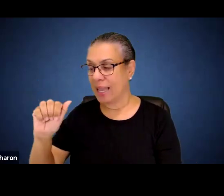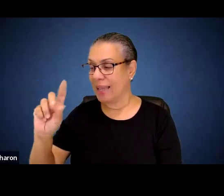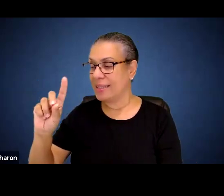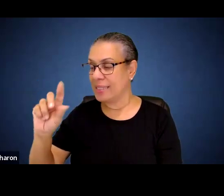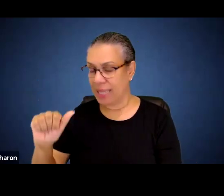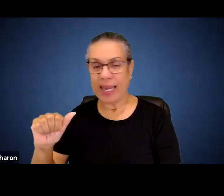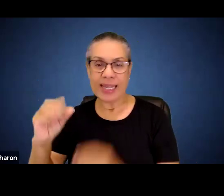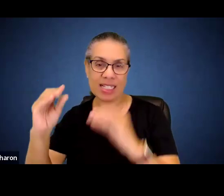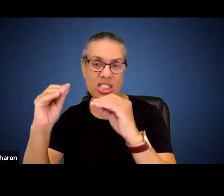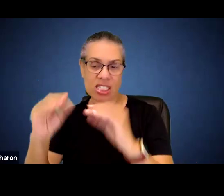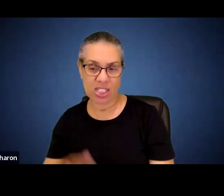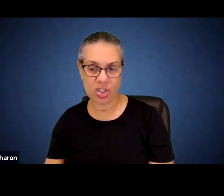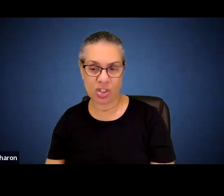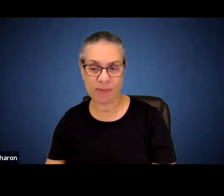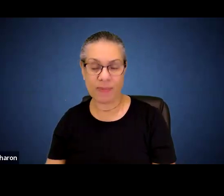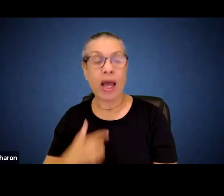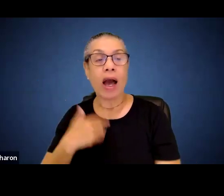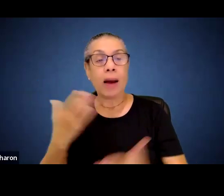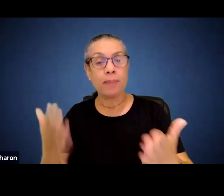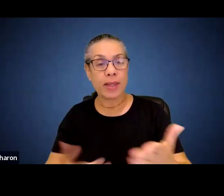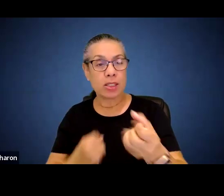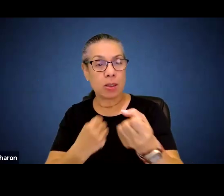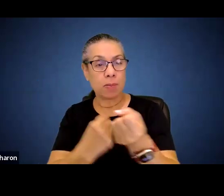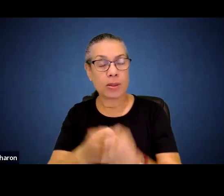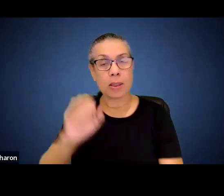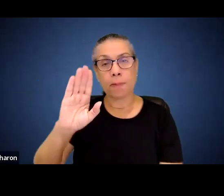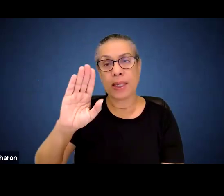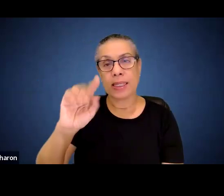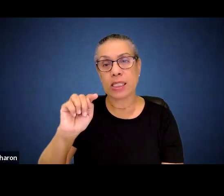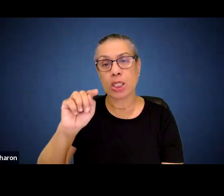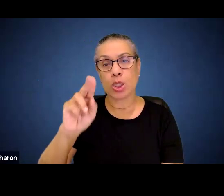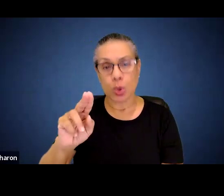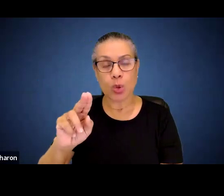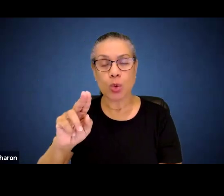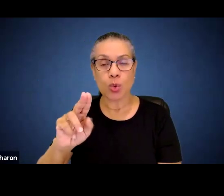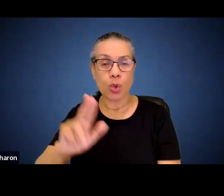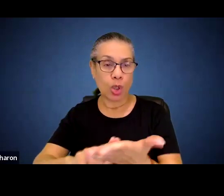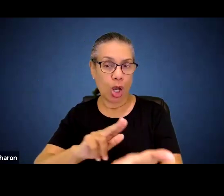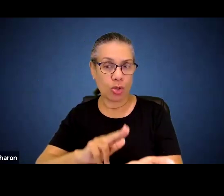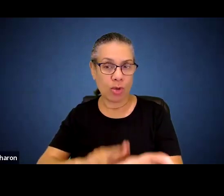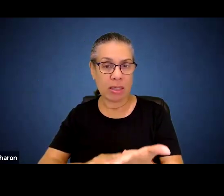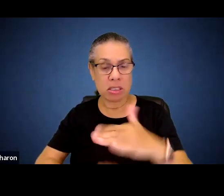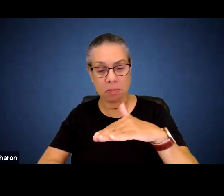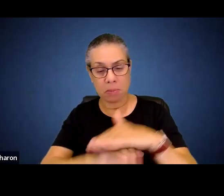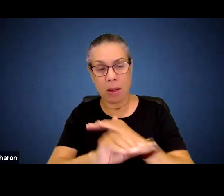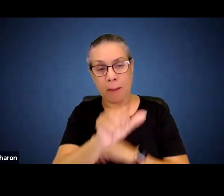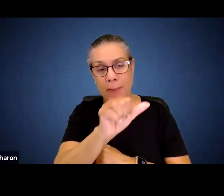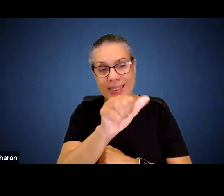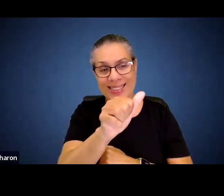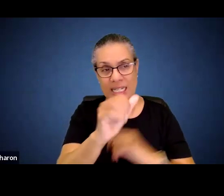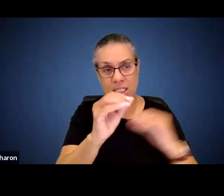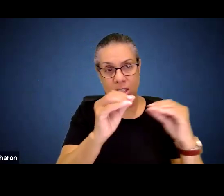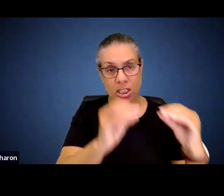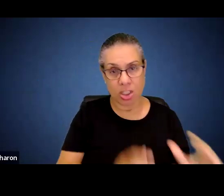Joseph Lee School. I'm here to speak in support of the BTU's contract demand to cap the ABA strand classes at 10 students staffed by 1 teacher and